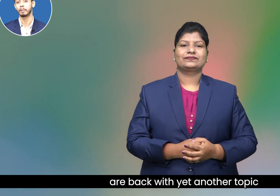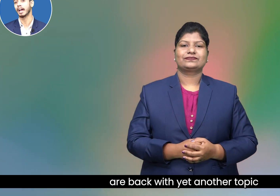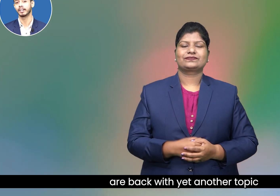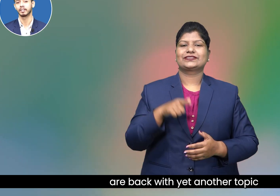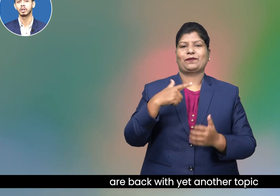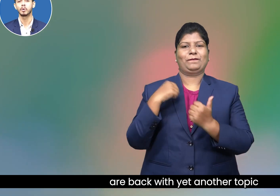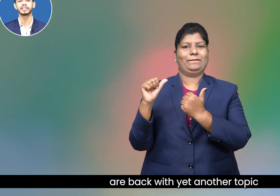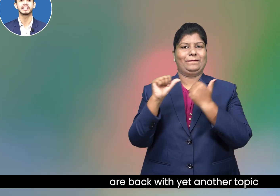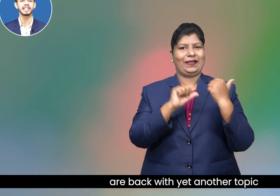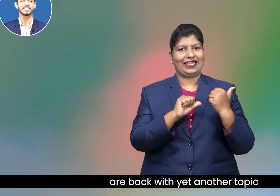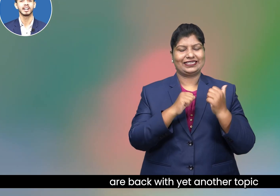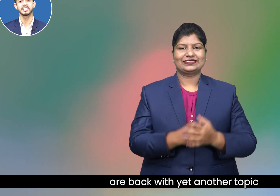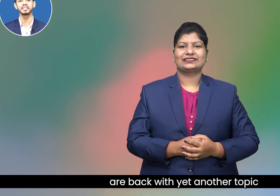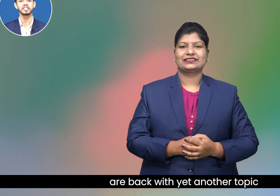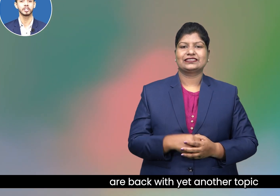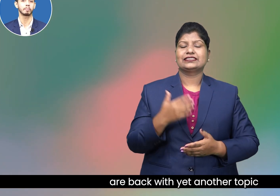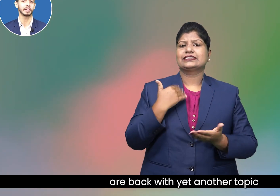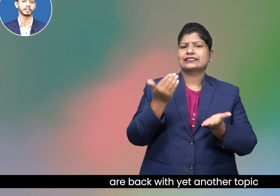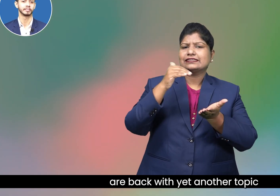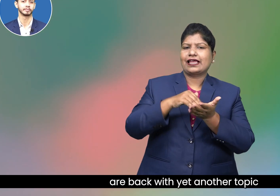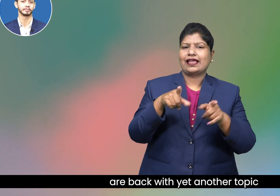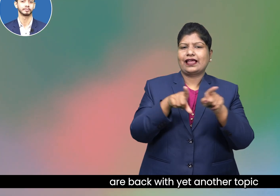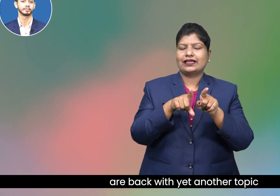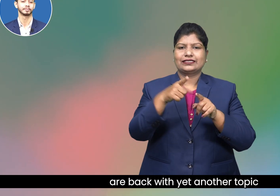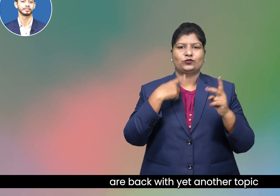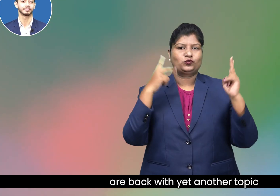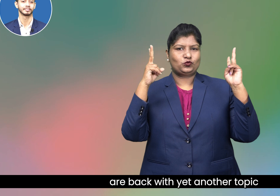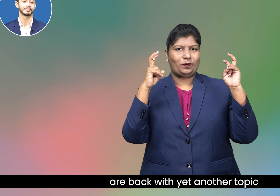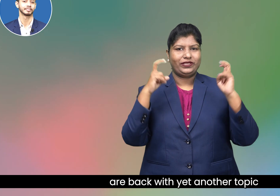are back with yet another topic: